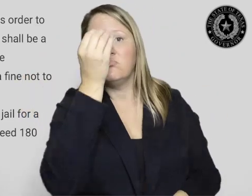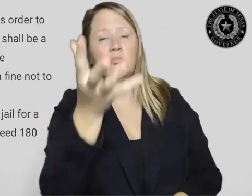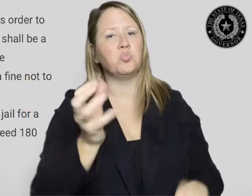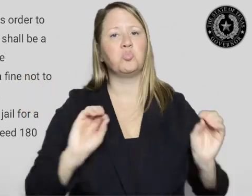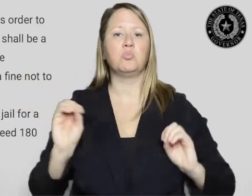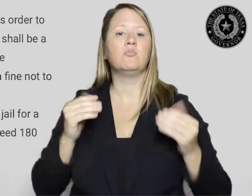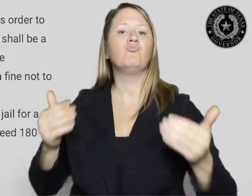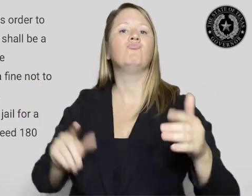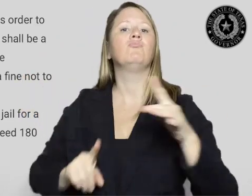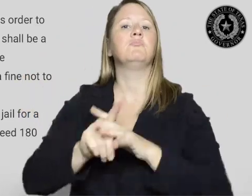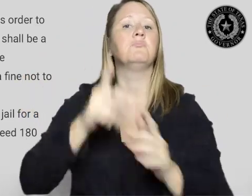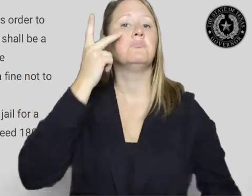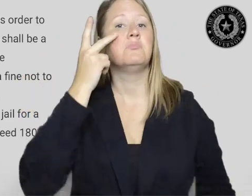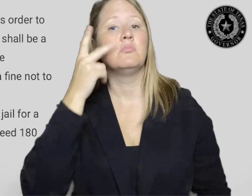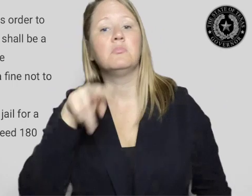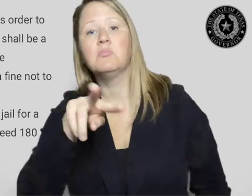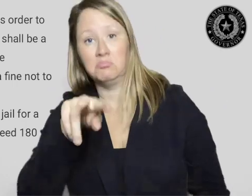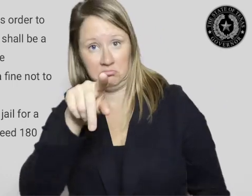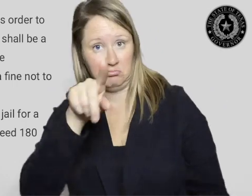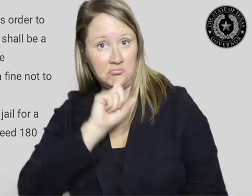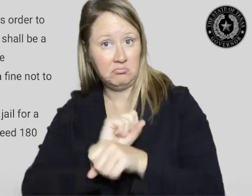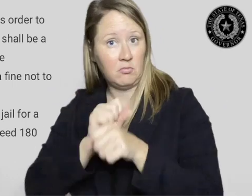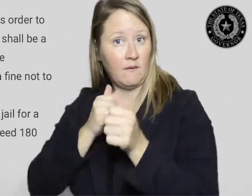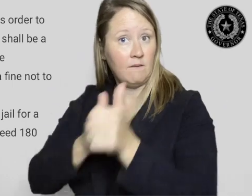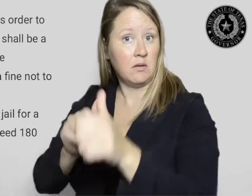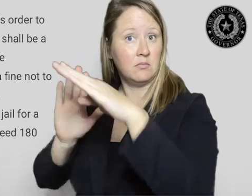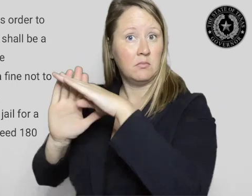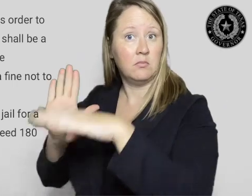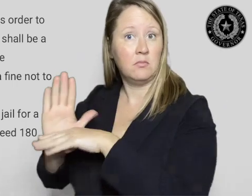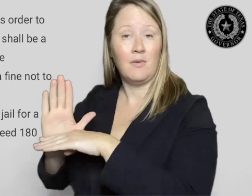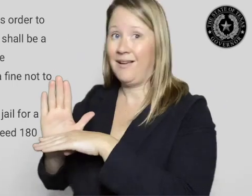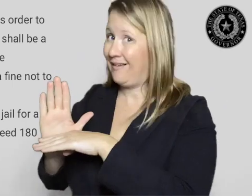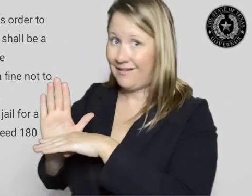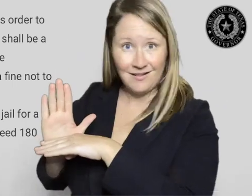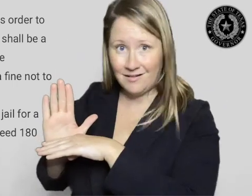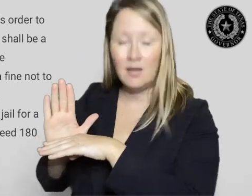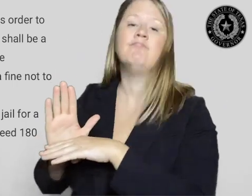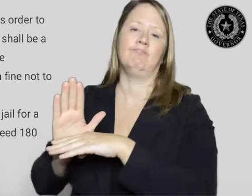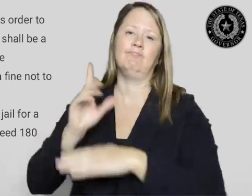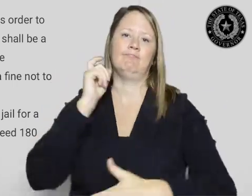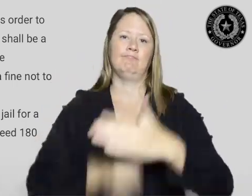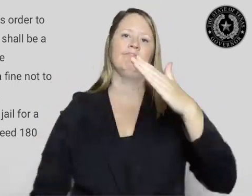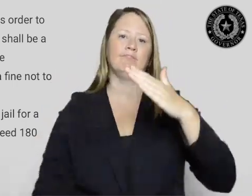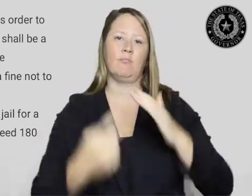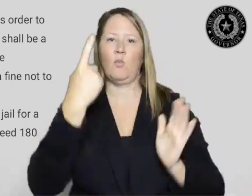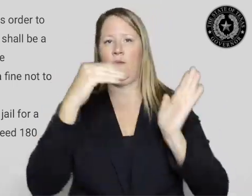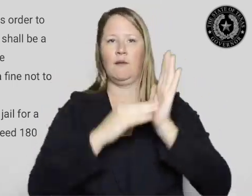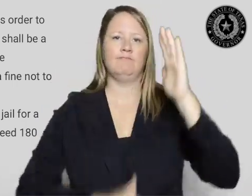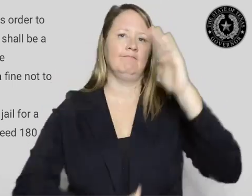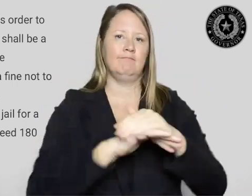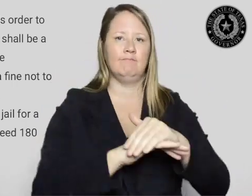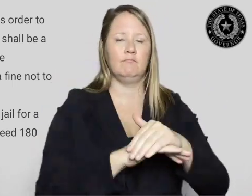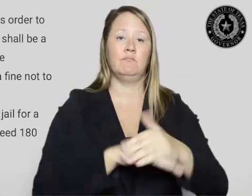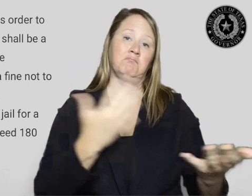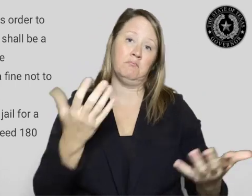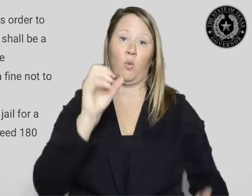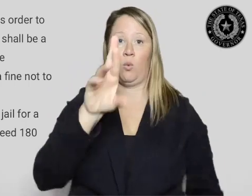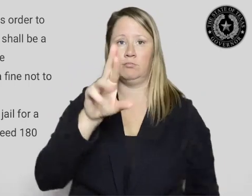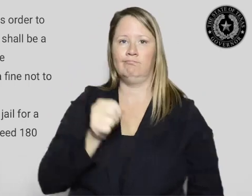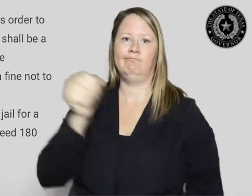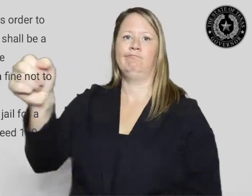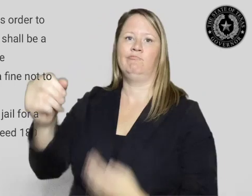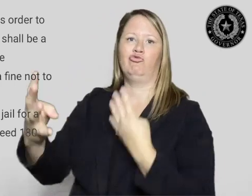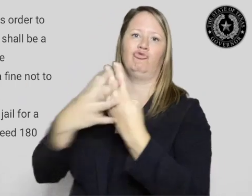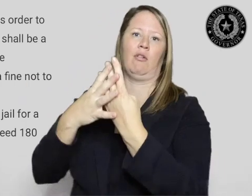a criminal offense punishable by a fine not to exceed $1,000, confinement in jail for a term not to exceed